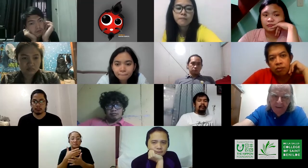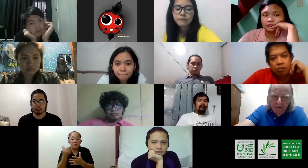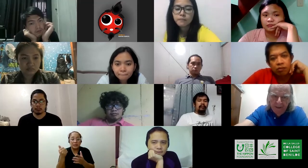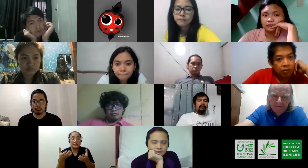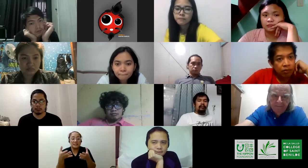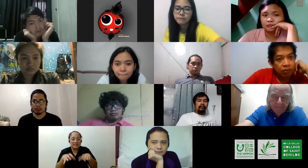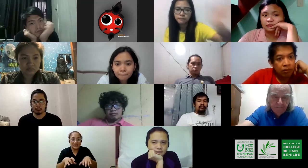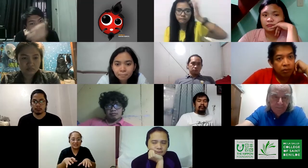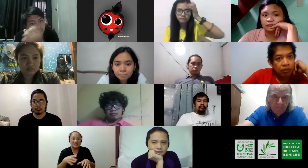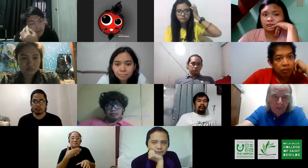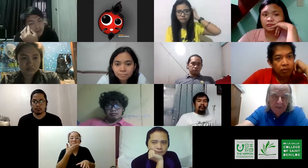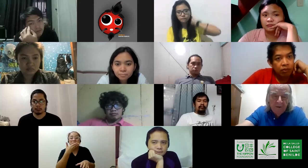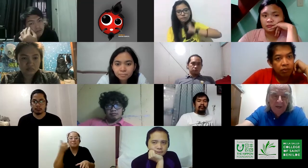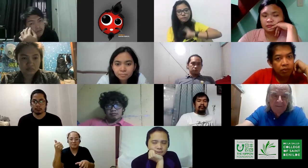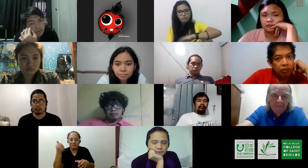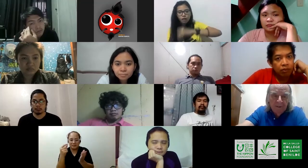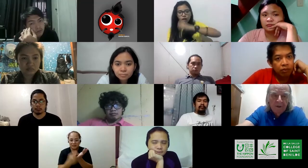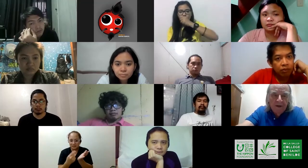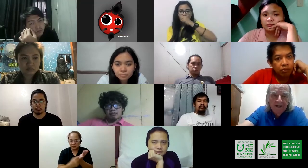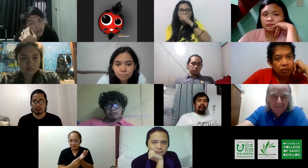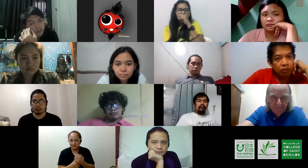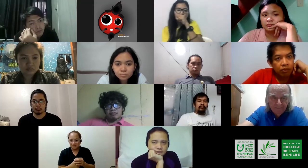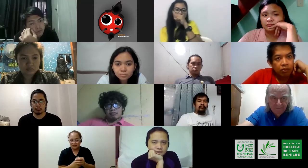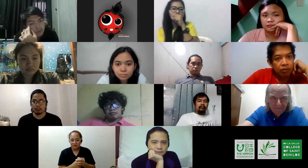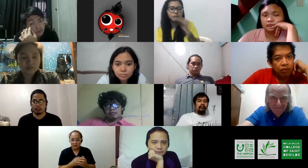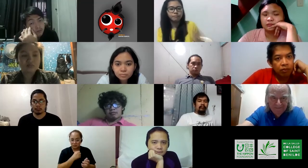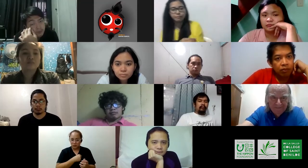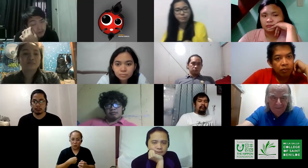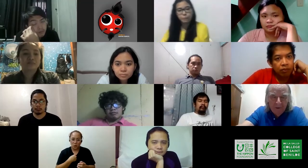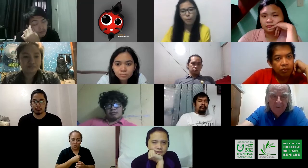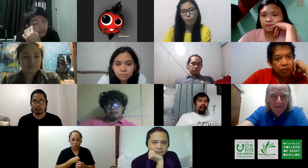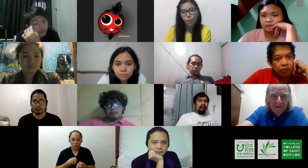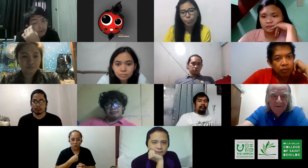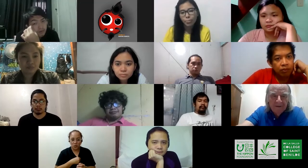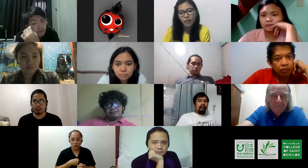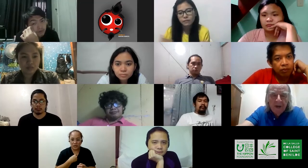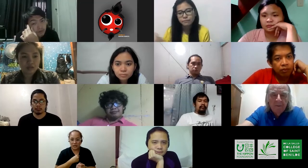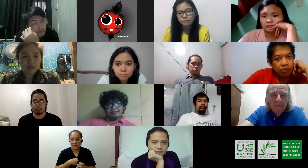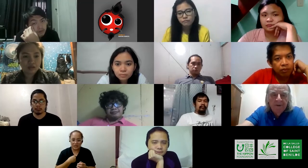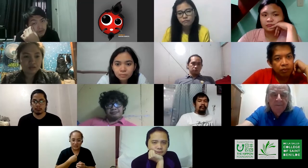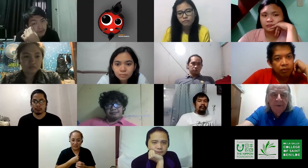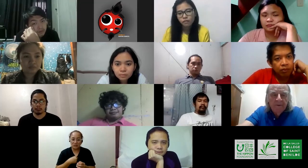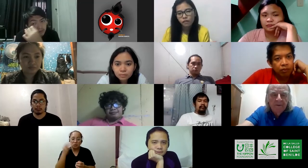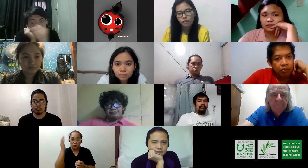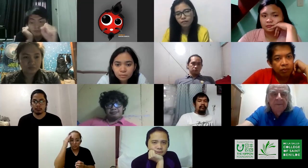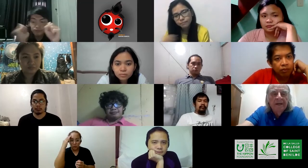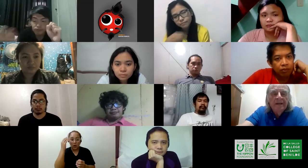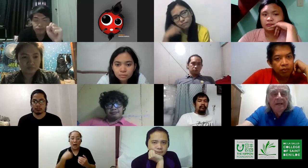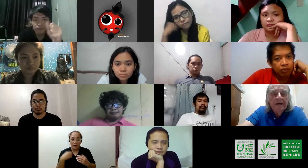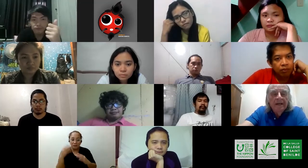grade. So I'm sorry, you know, that there's a problem with the midterm.